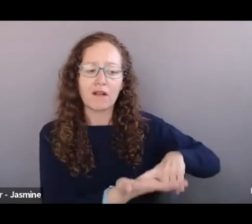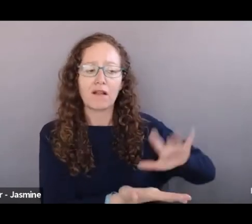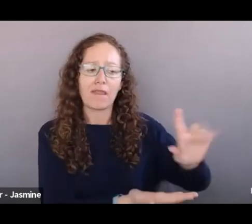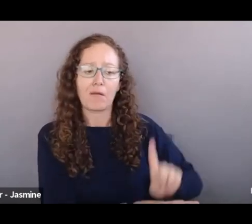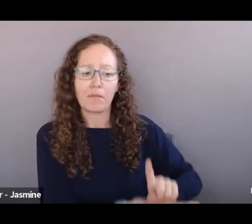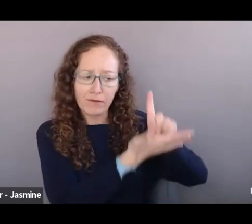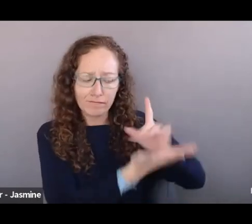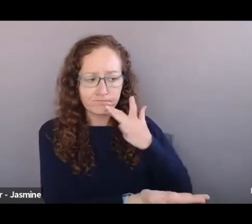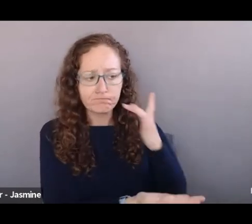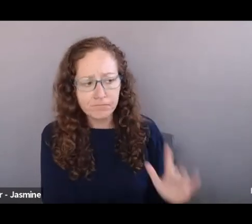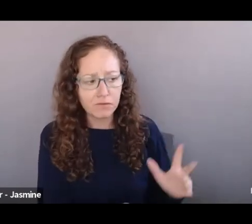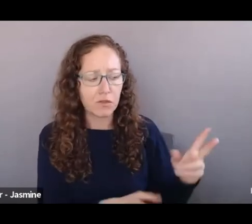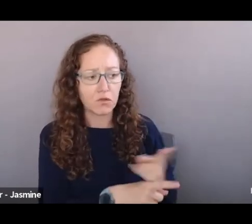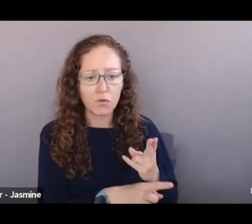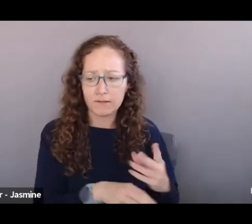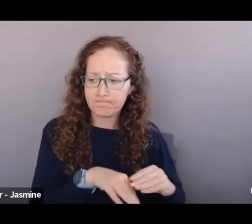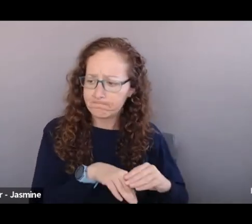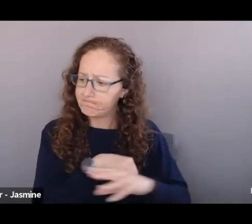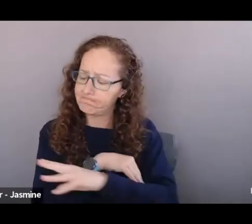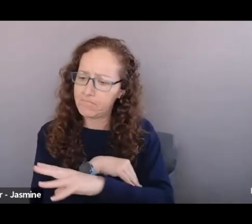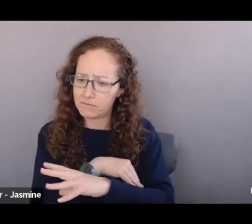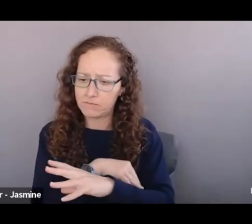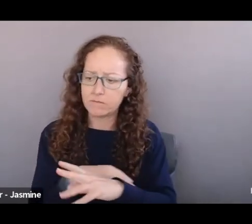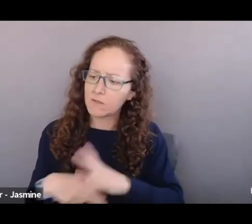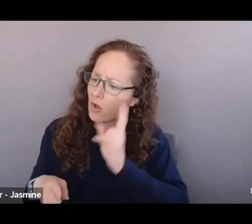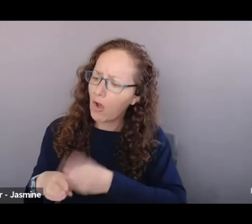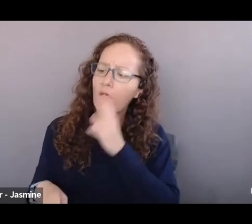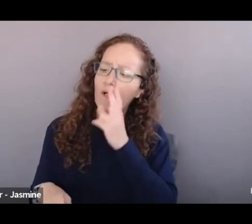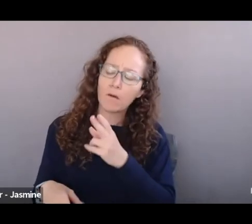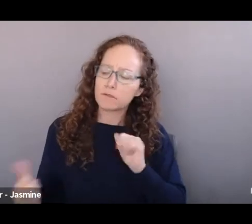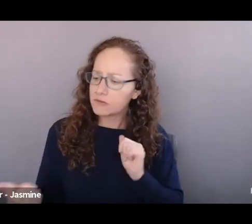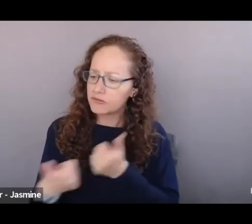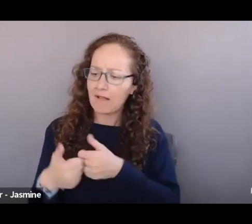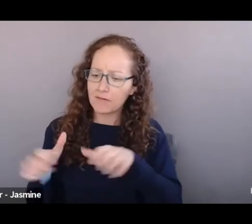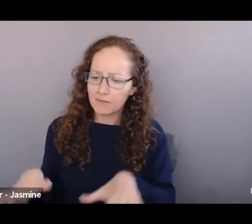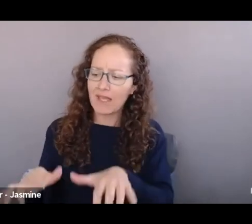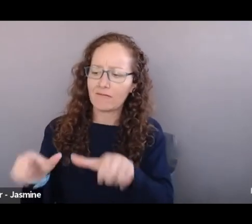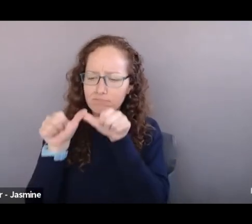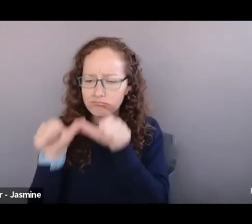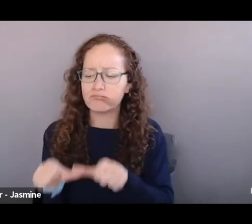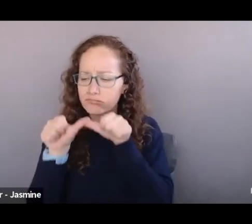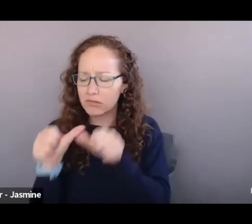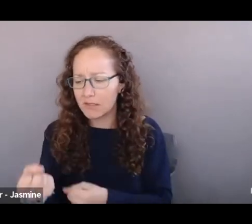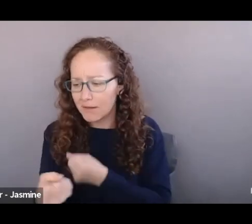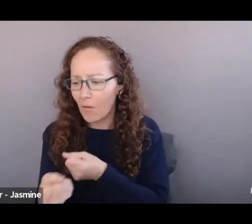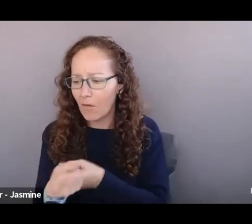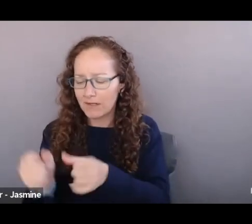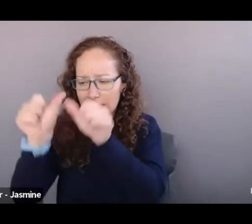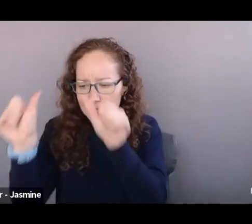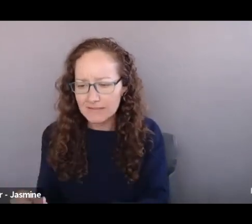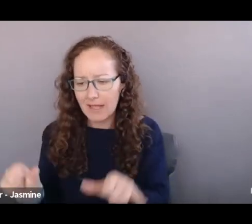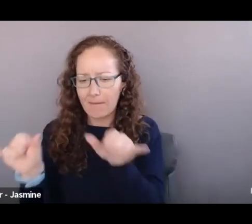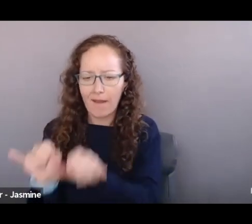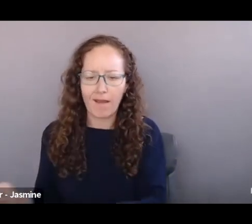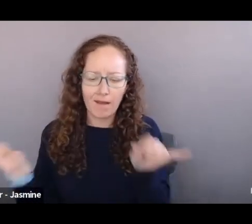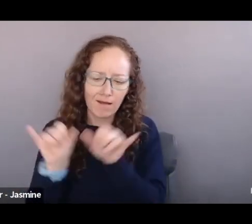inclusion and call out or challenge behaviors perpetuating systematic oppression based on race, gender,